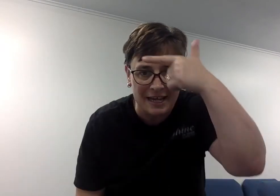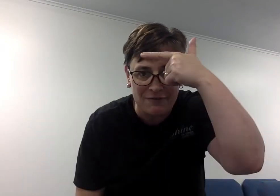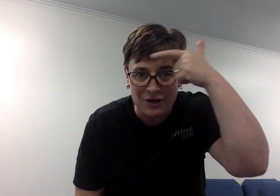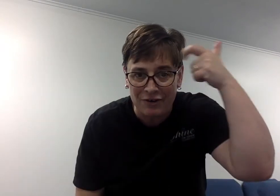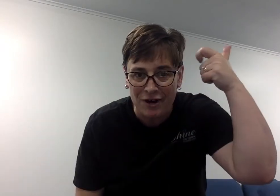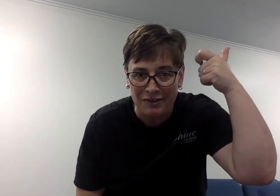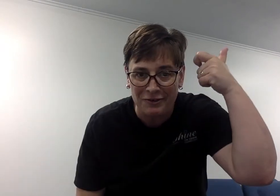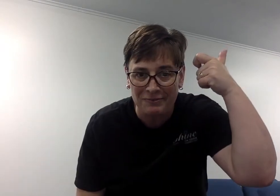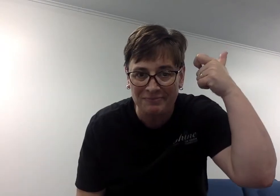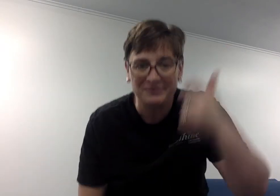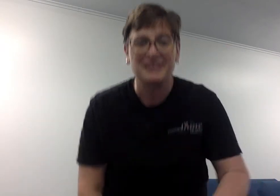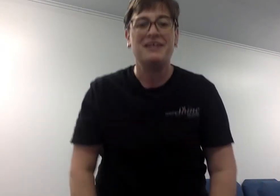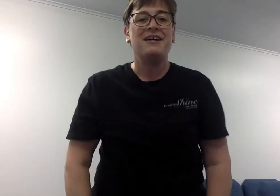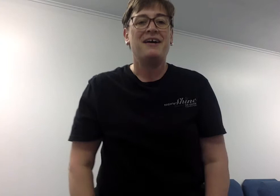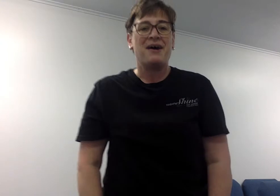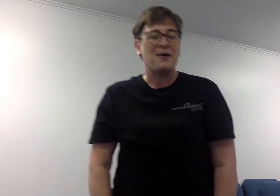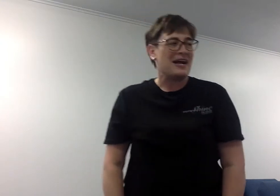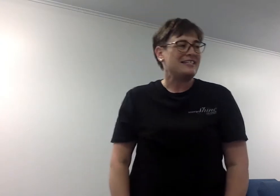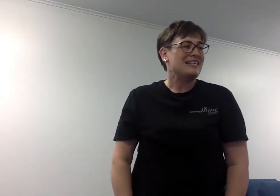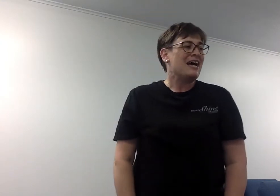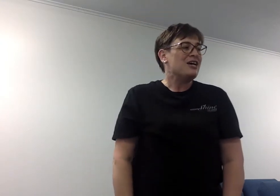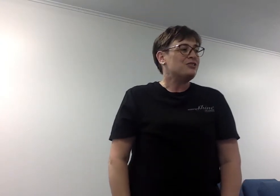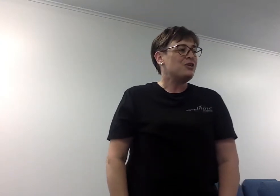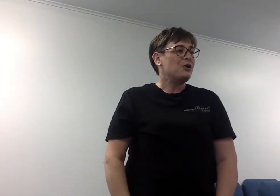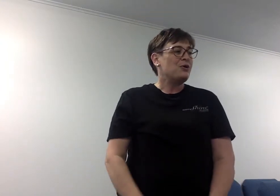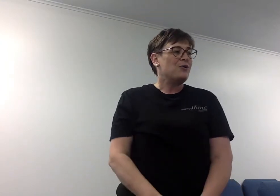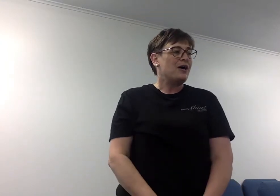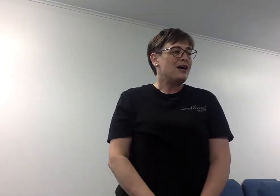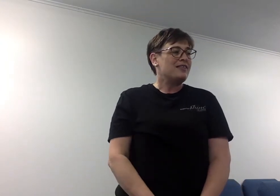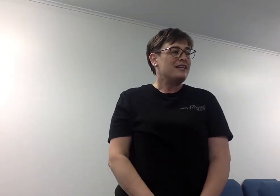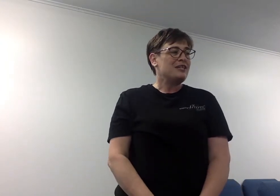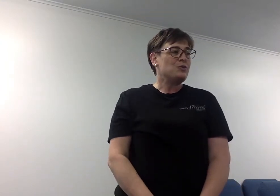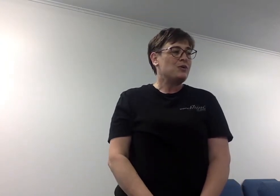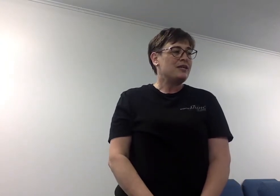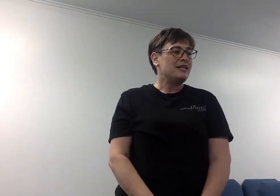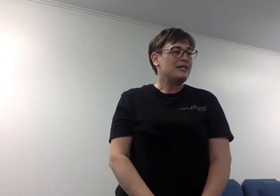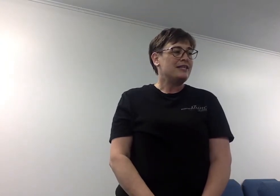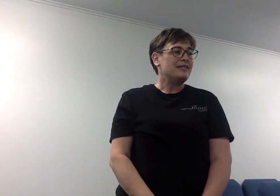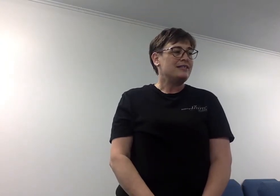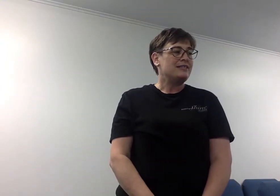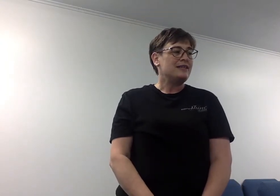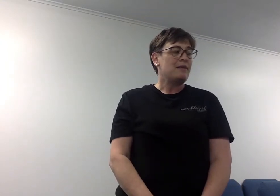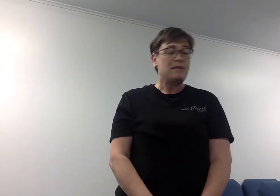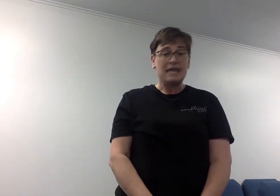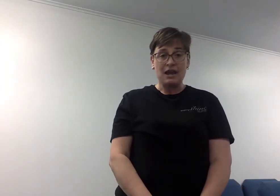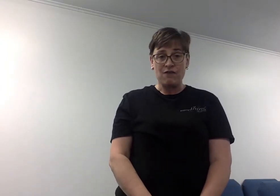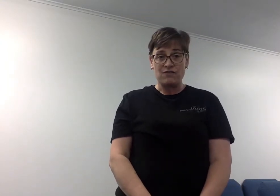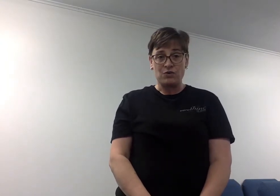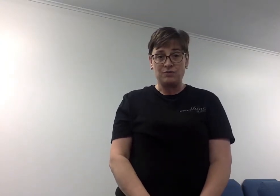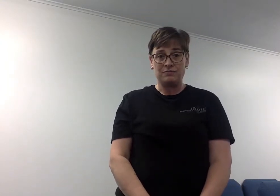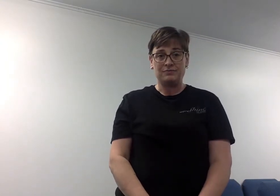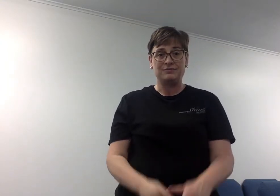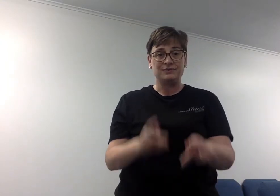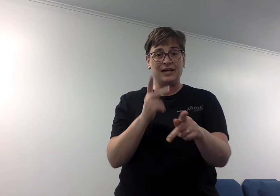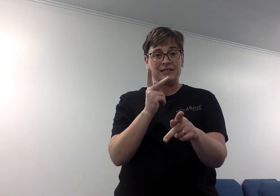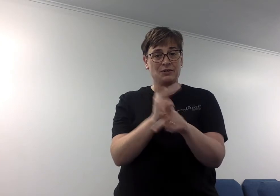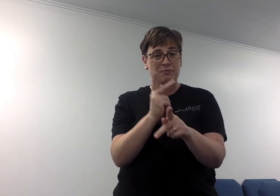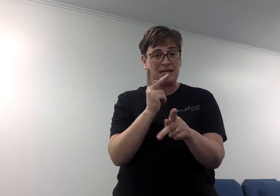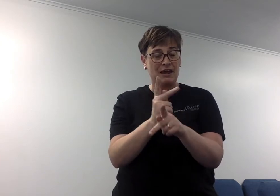of your head, rather. All right. So, the next one is be careful. Okay, so be